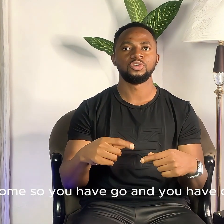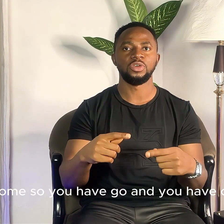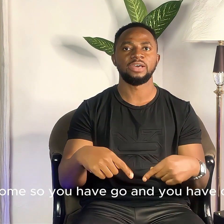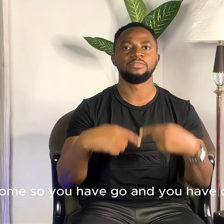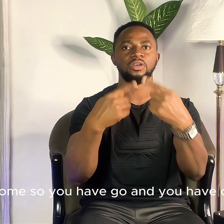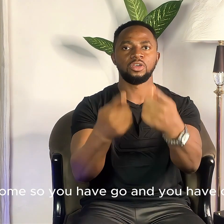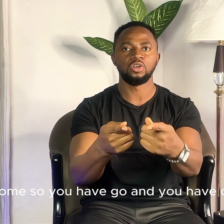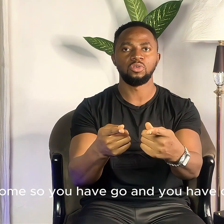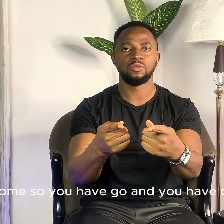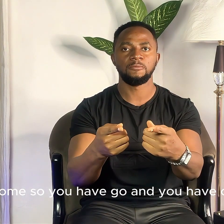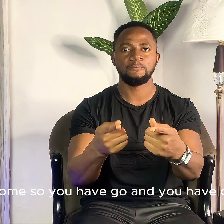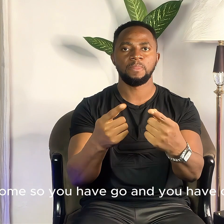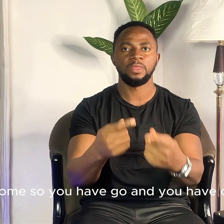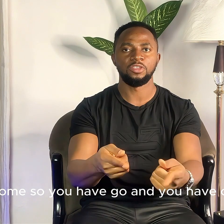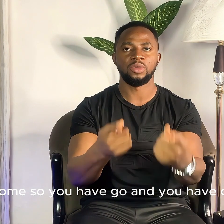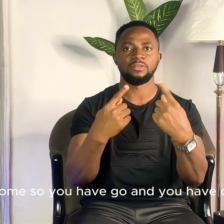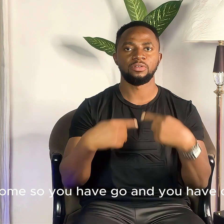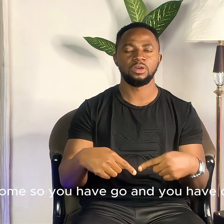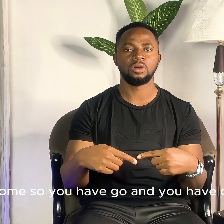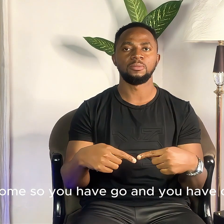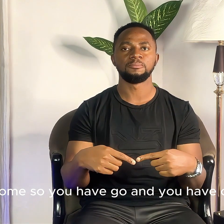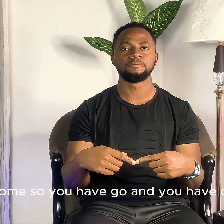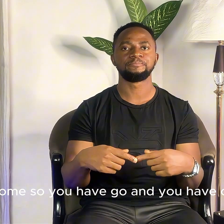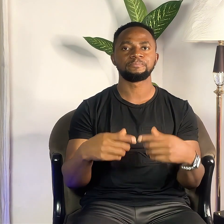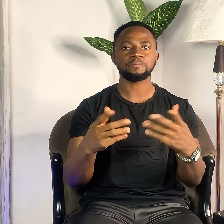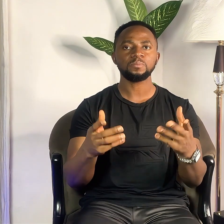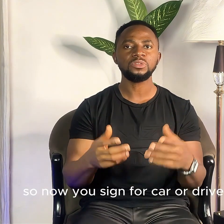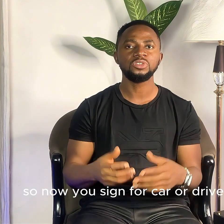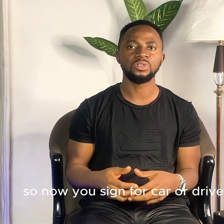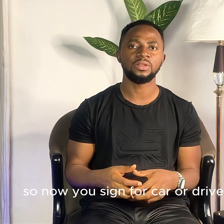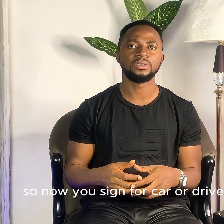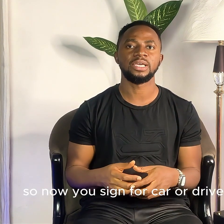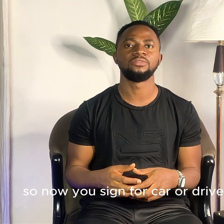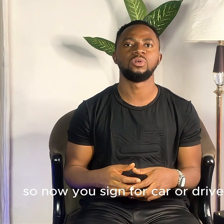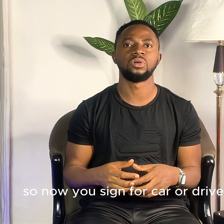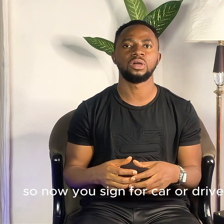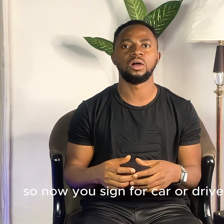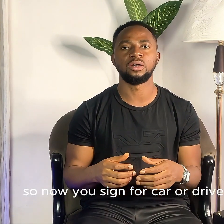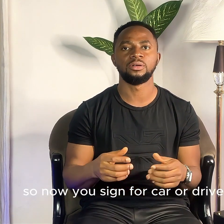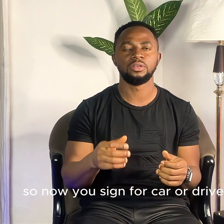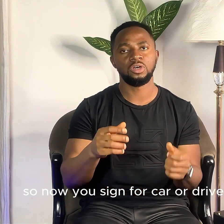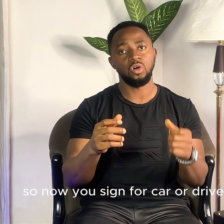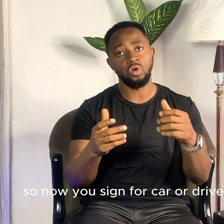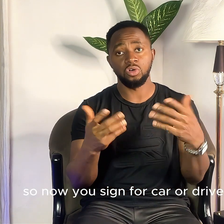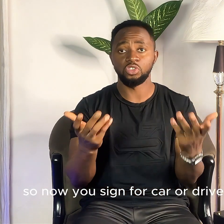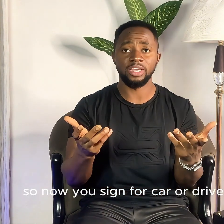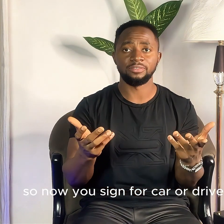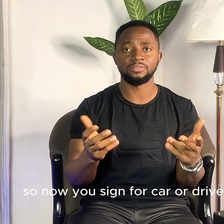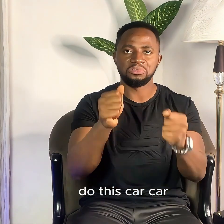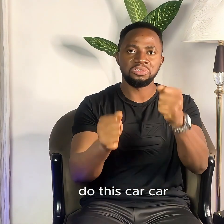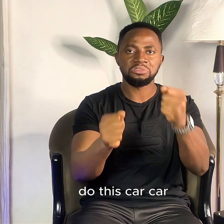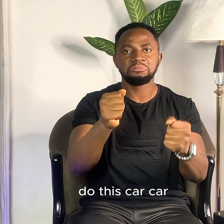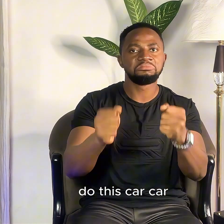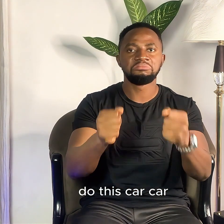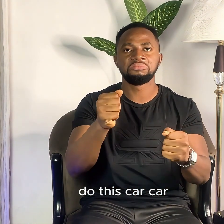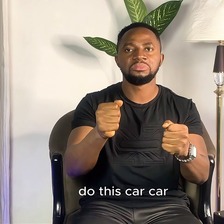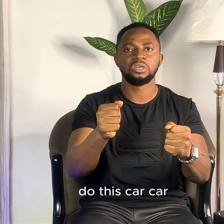have go, and you have come. So now the sign for car, or drive. Do this,